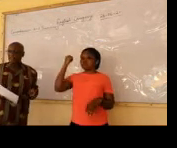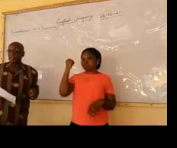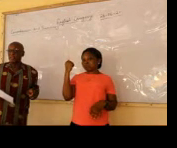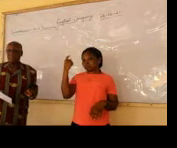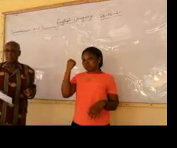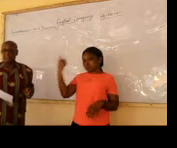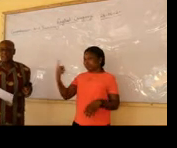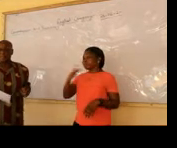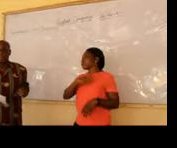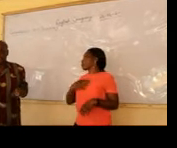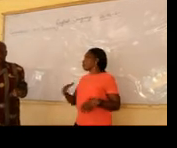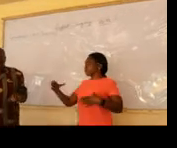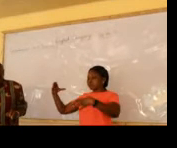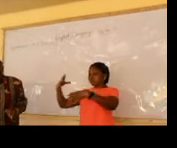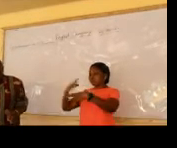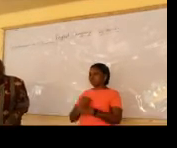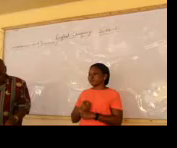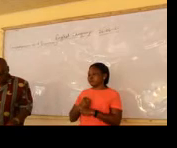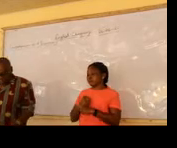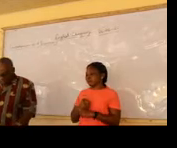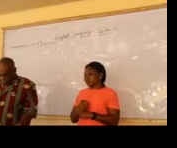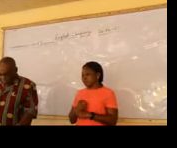comprehension and summary.